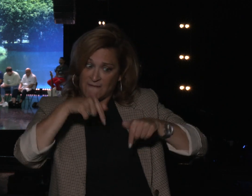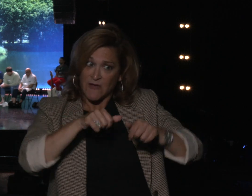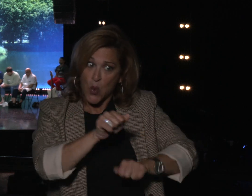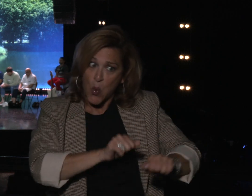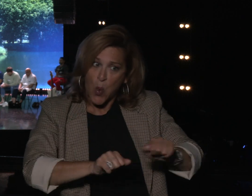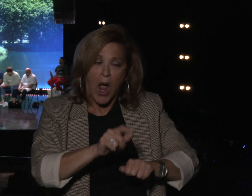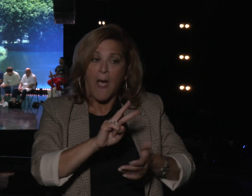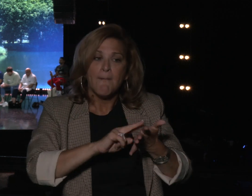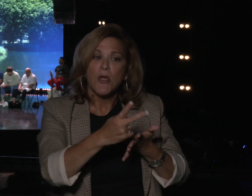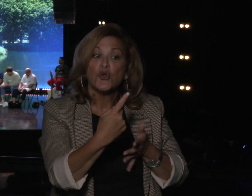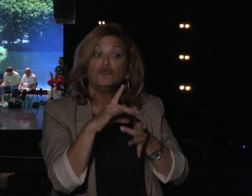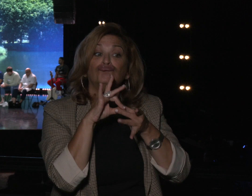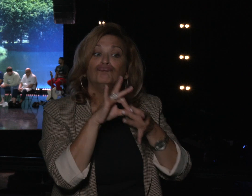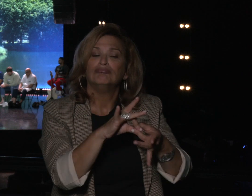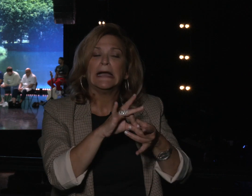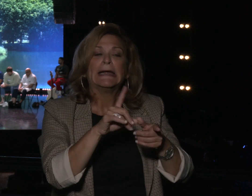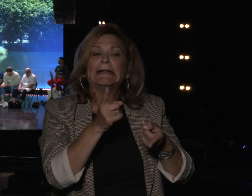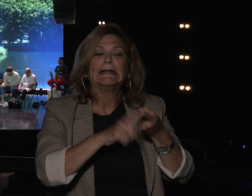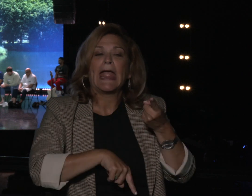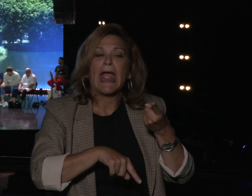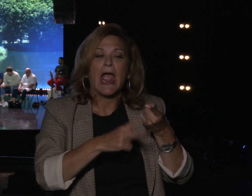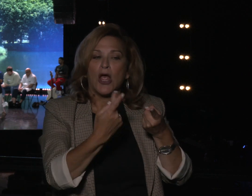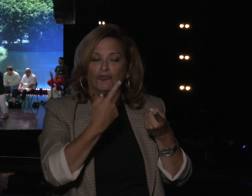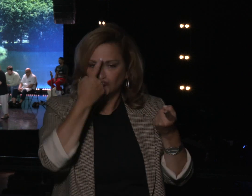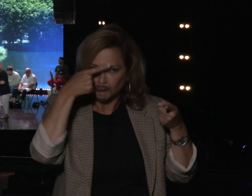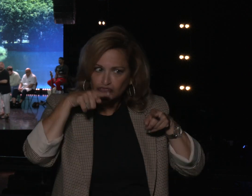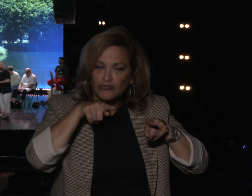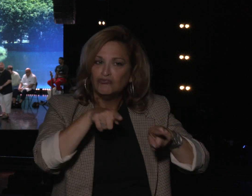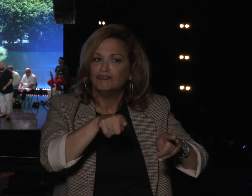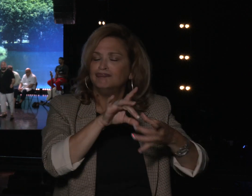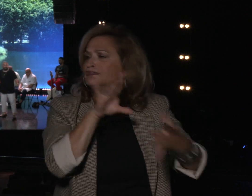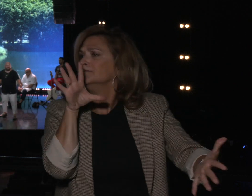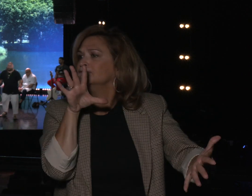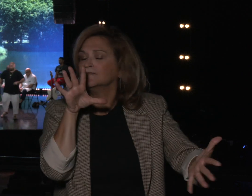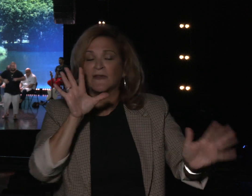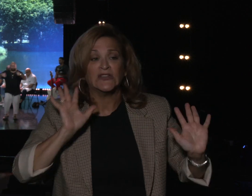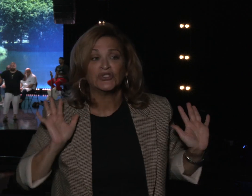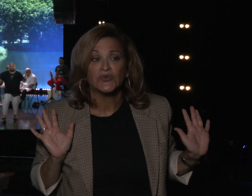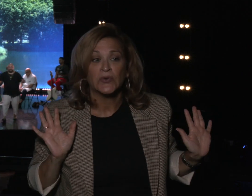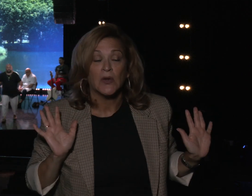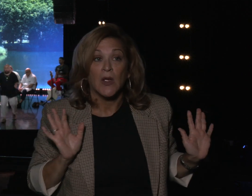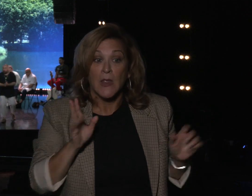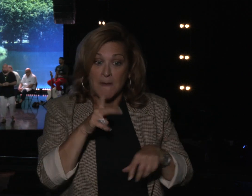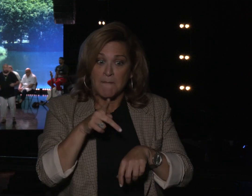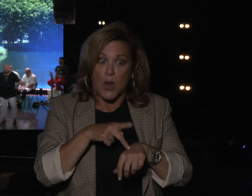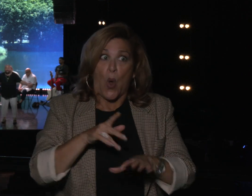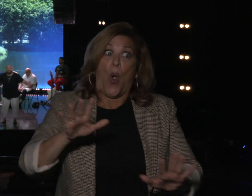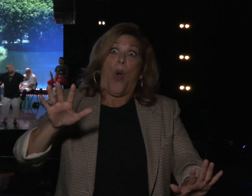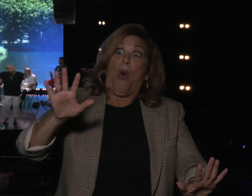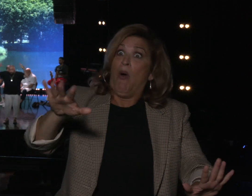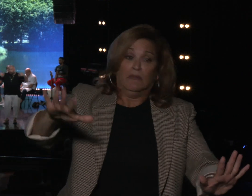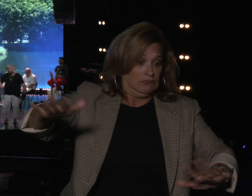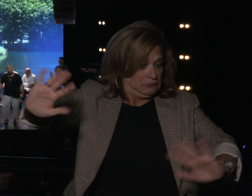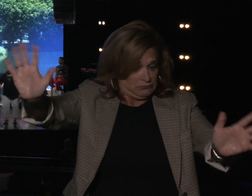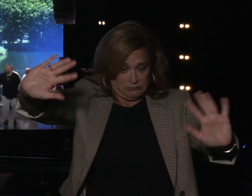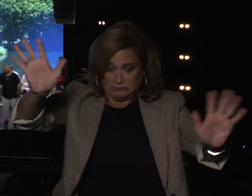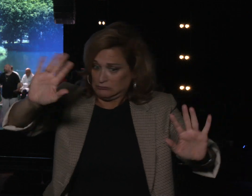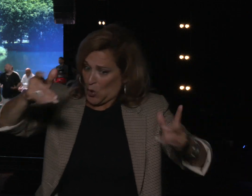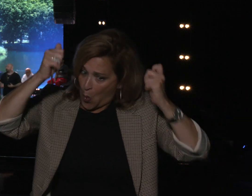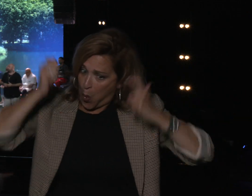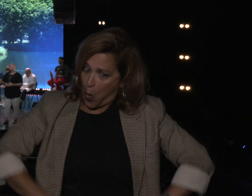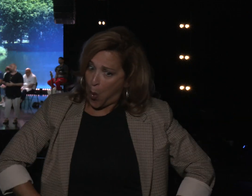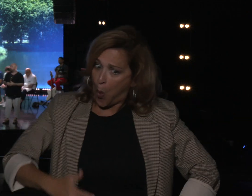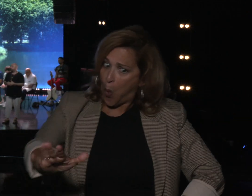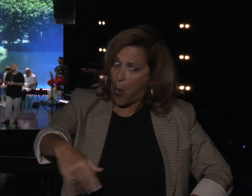walk together in unity and fellowship if I don't do this. And then of course, Peter gets it wrong again. He's like, oh, well, in that case, give me a whole